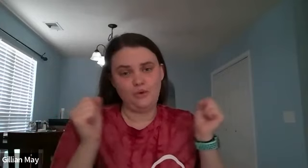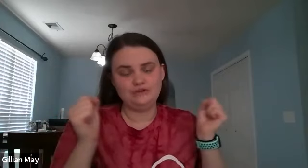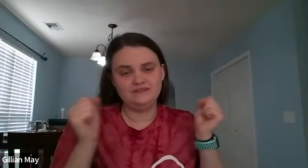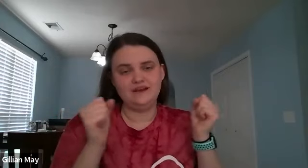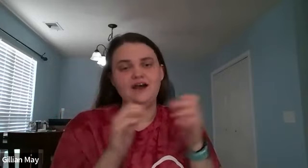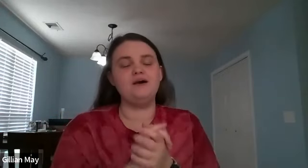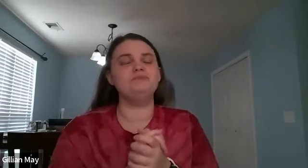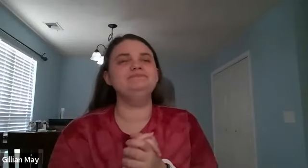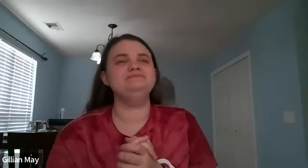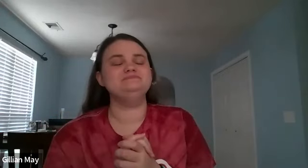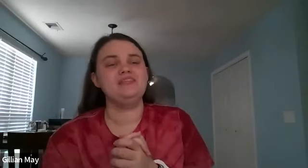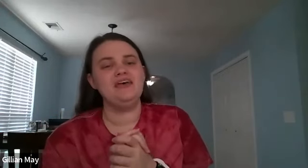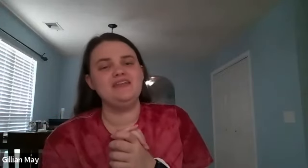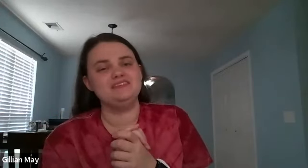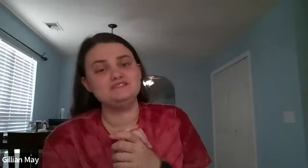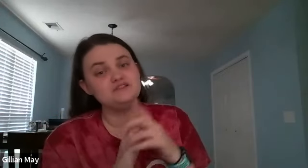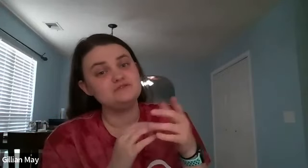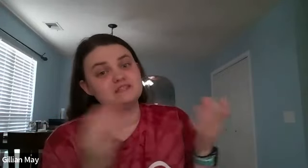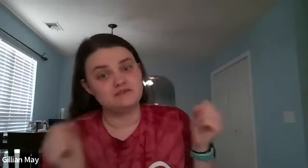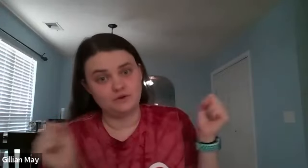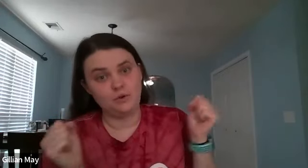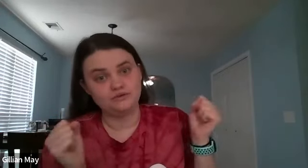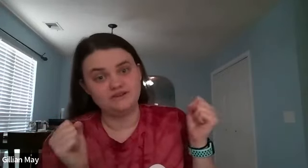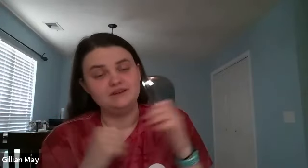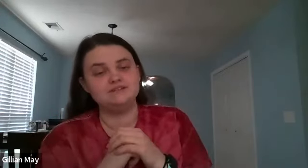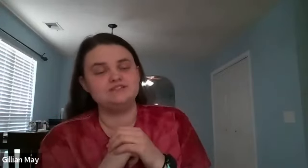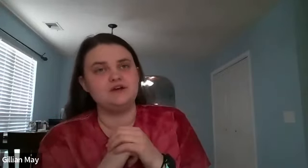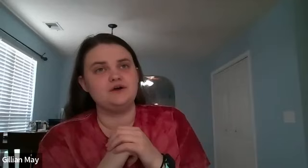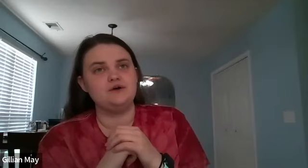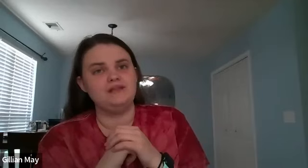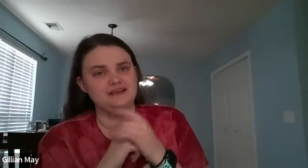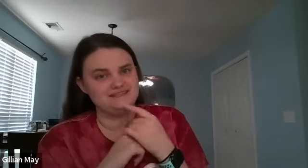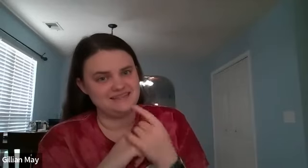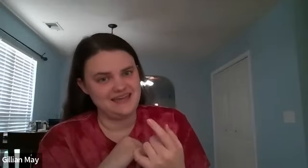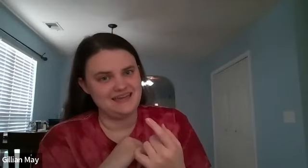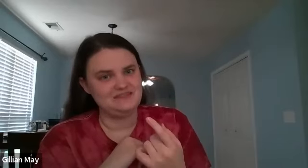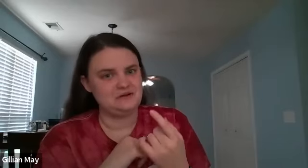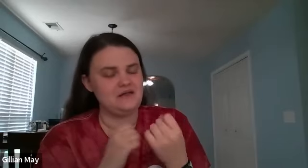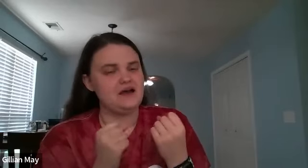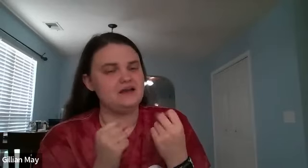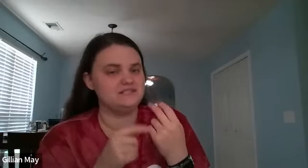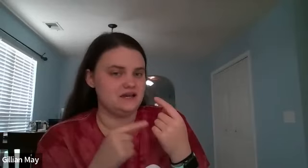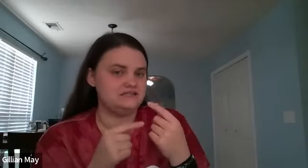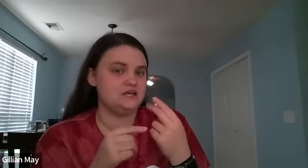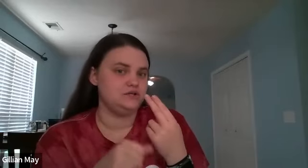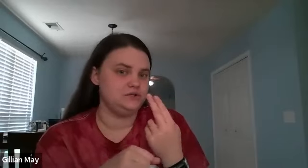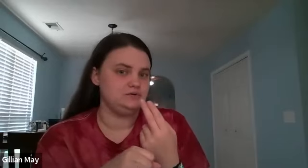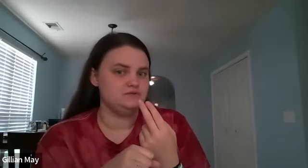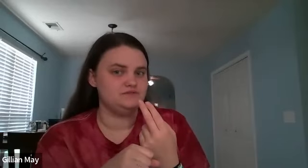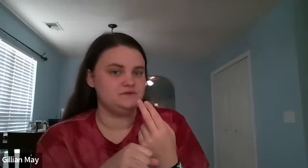cold. This is also the sign for cold. So like I said, there are a lot of signs that are used